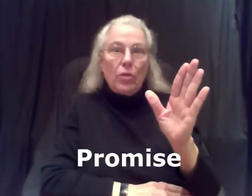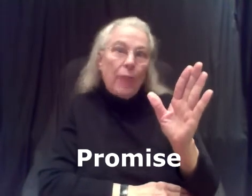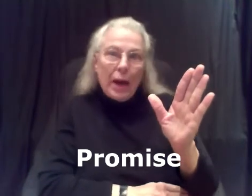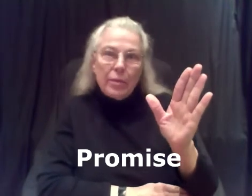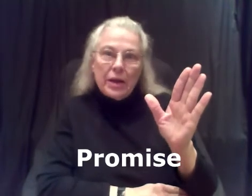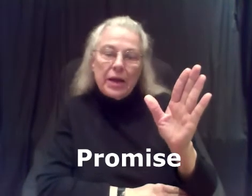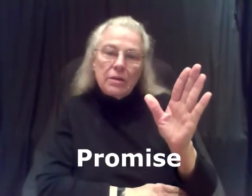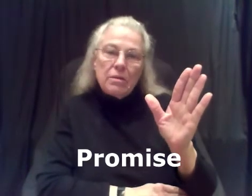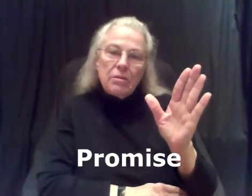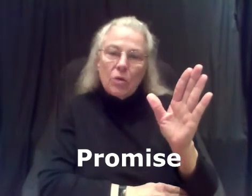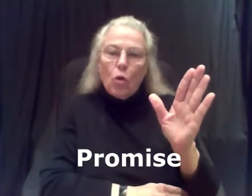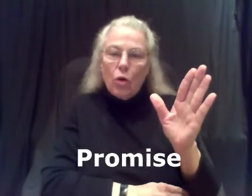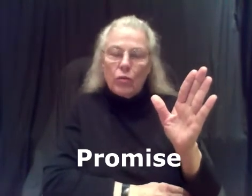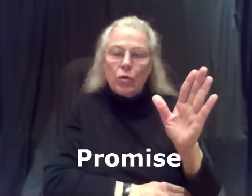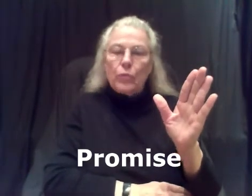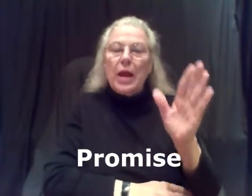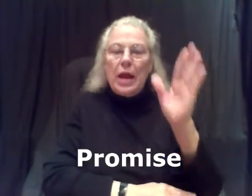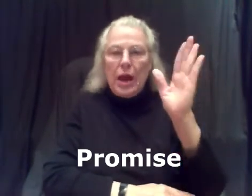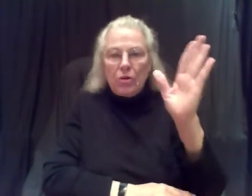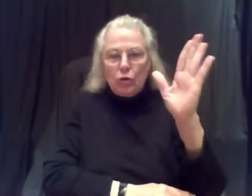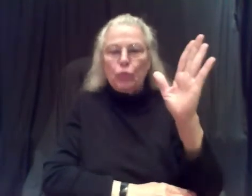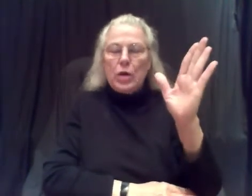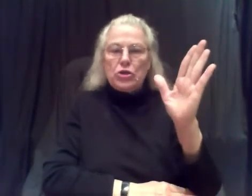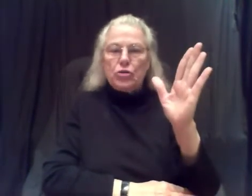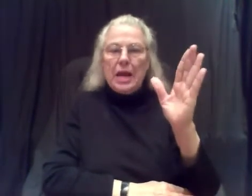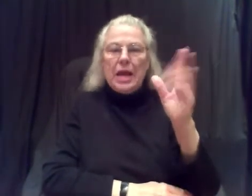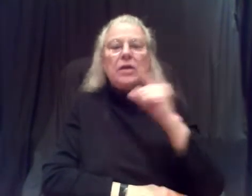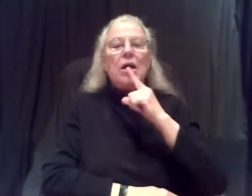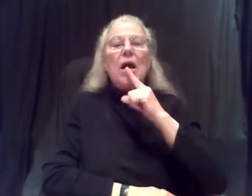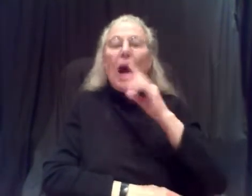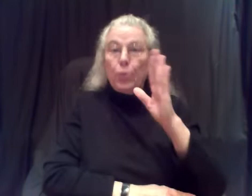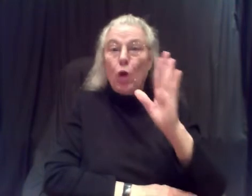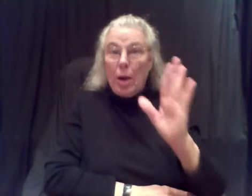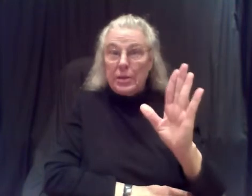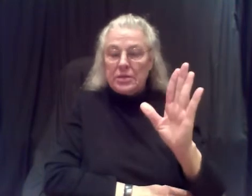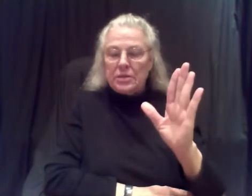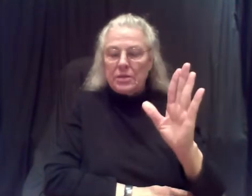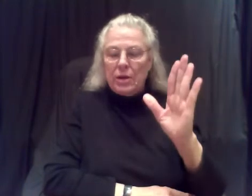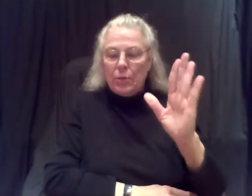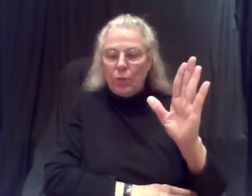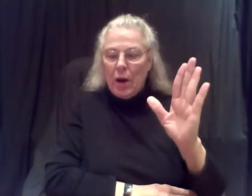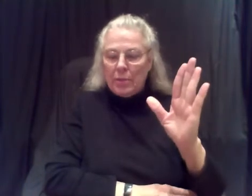Bible in the courtroom, and you raise your hand. I promise. Promise.